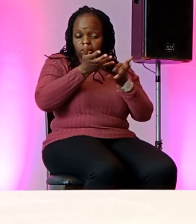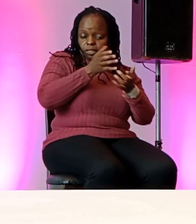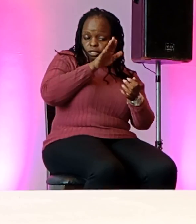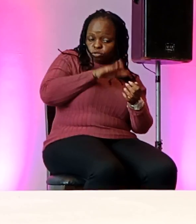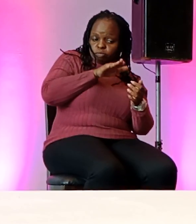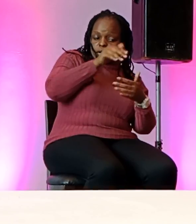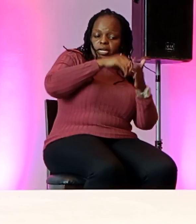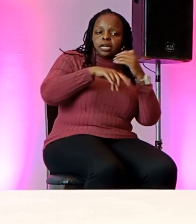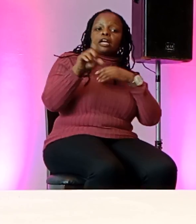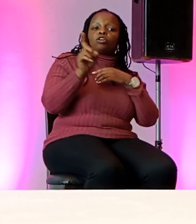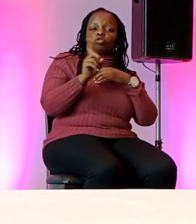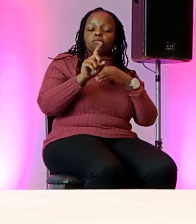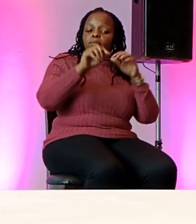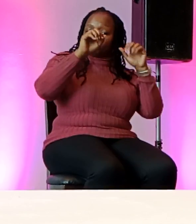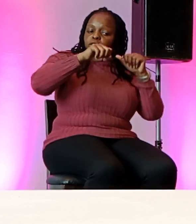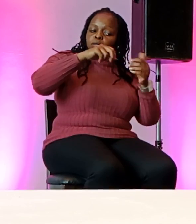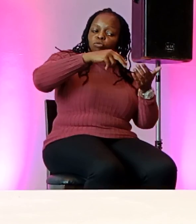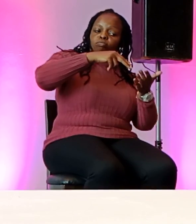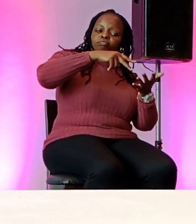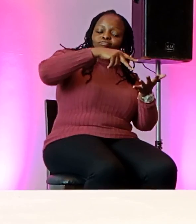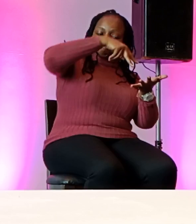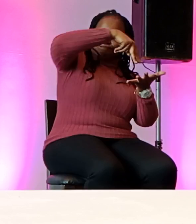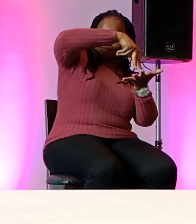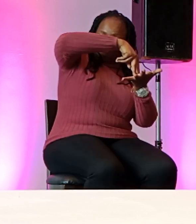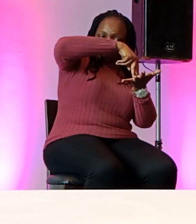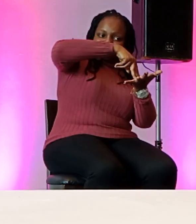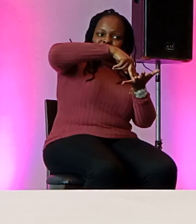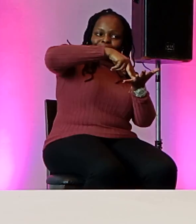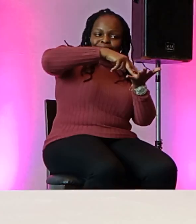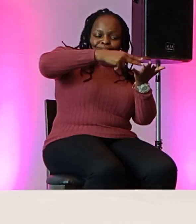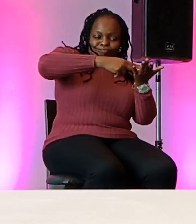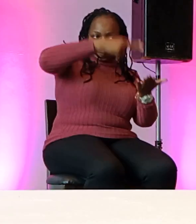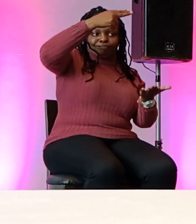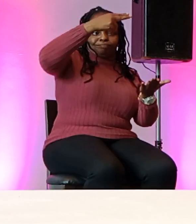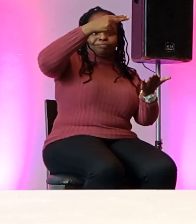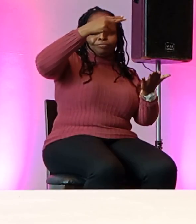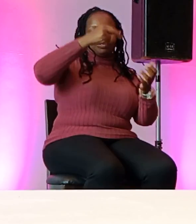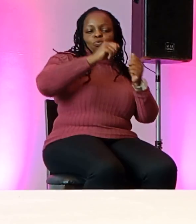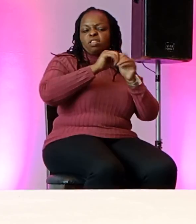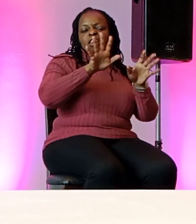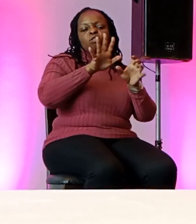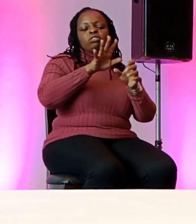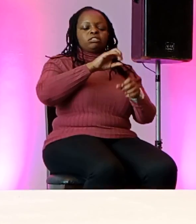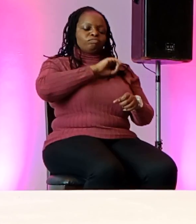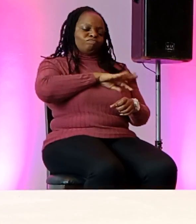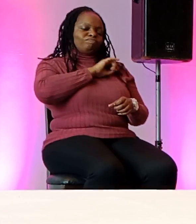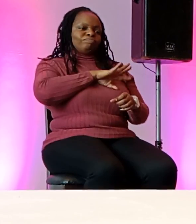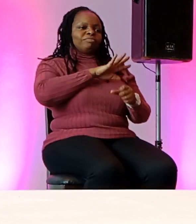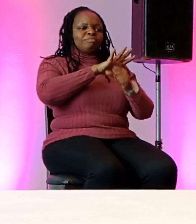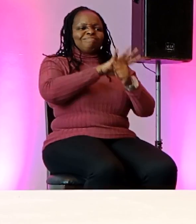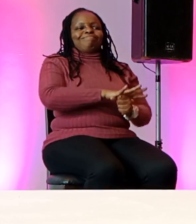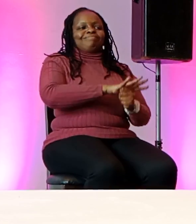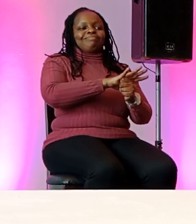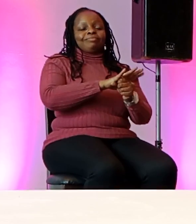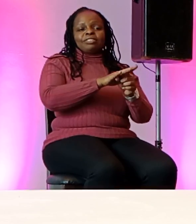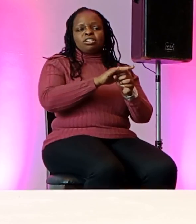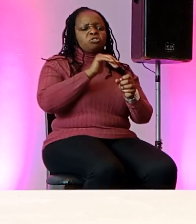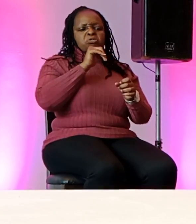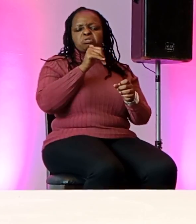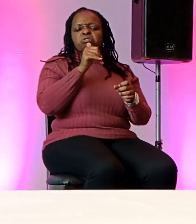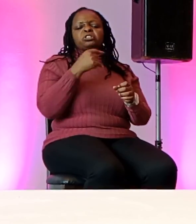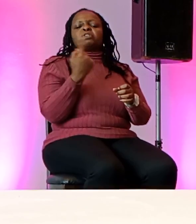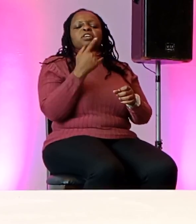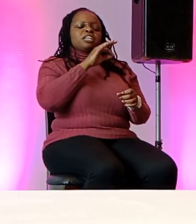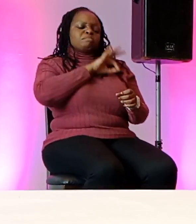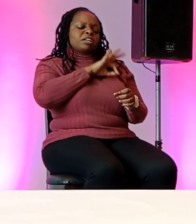can rise, thrive, and lead without fear of discrimination. We are not just beneficiaries